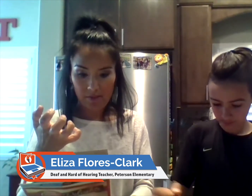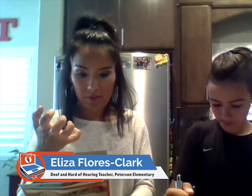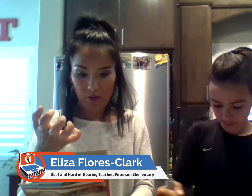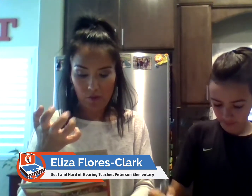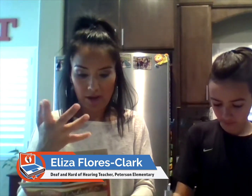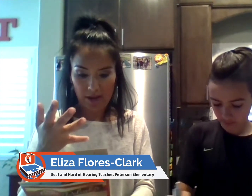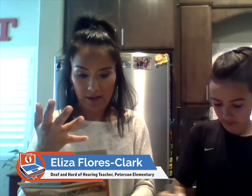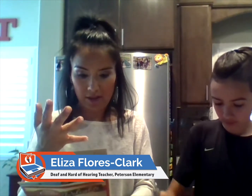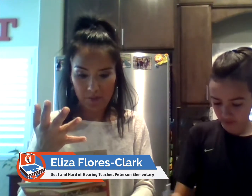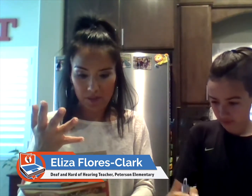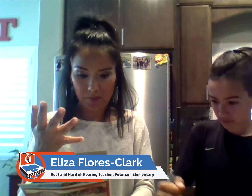wait, I lost my spot.